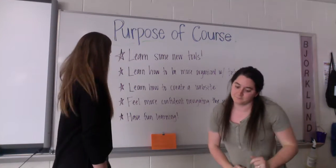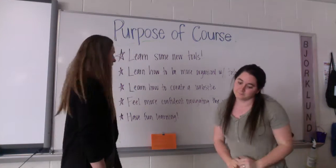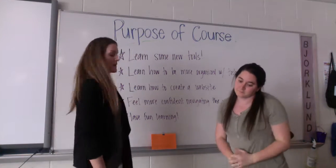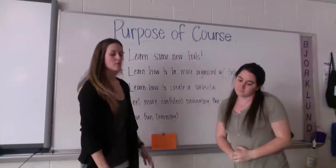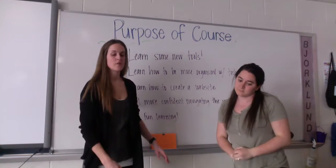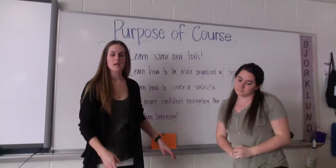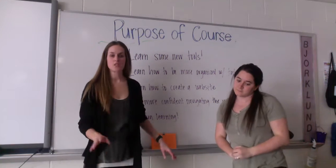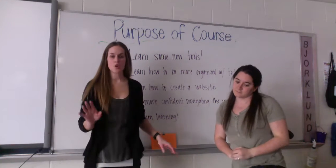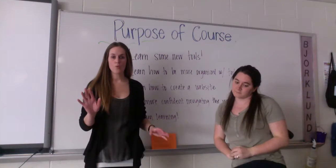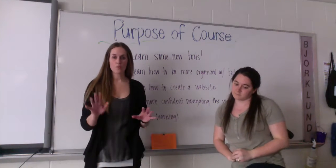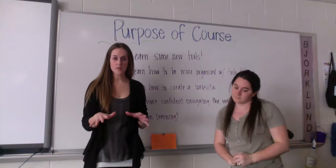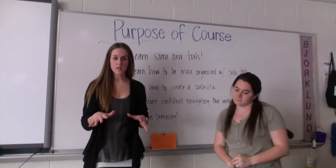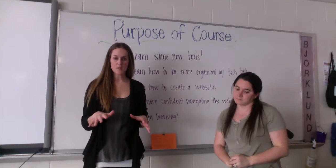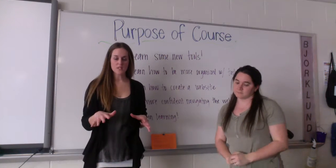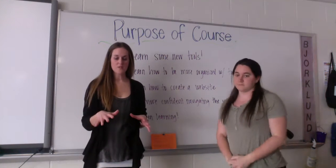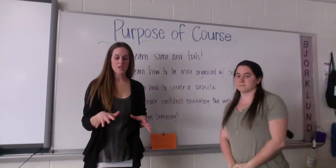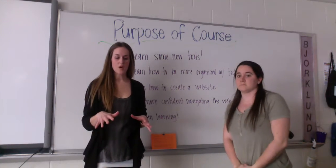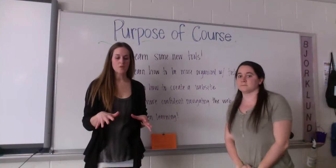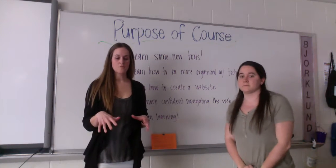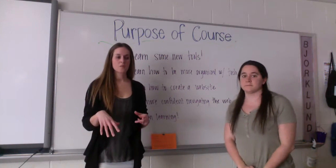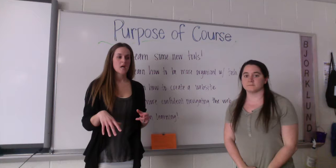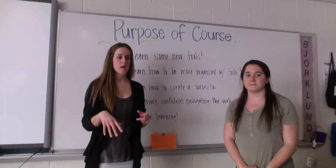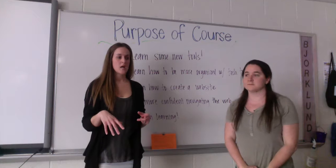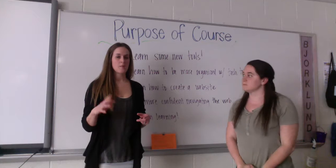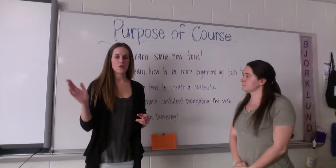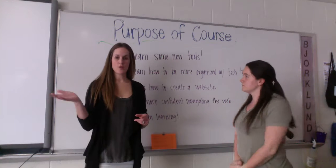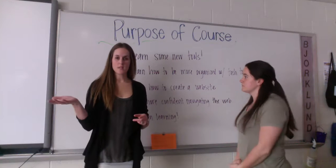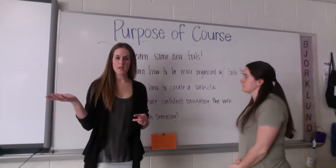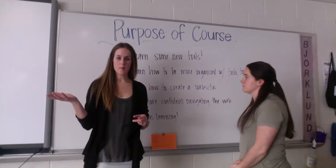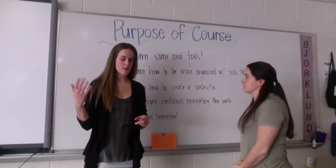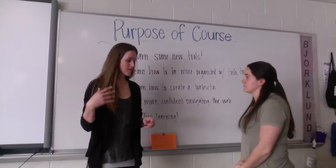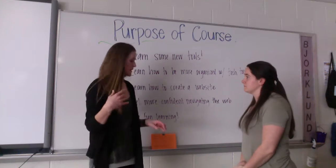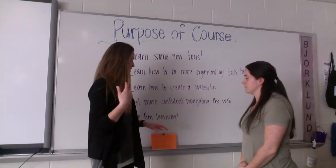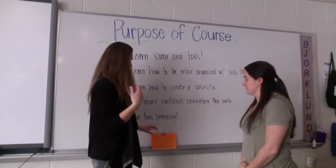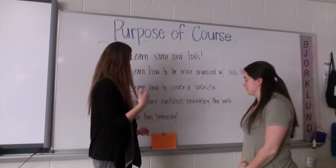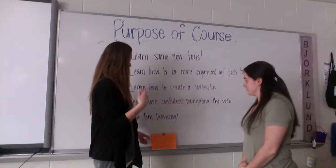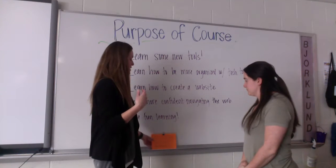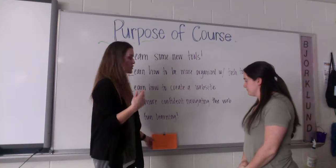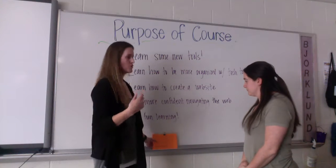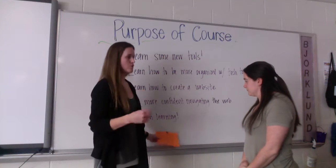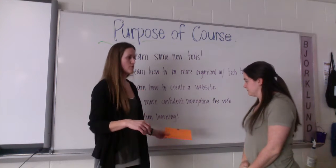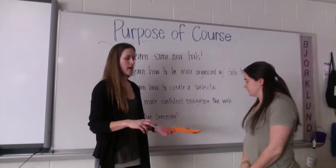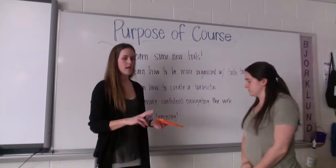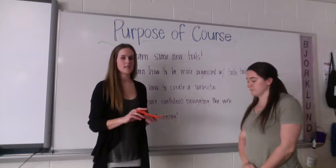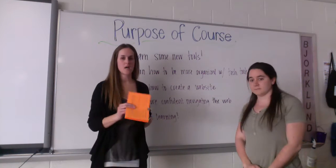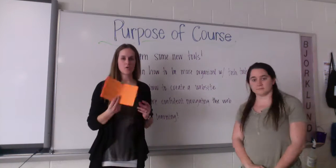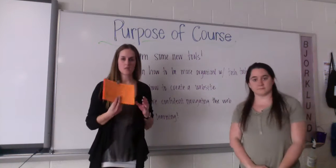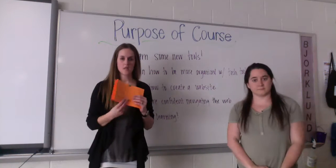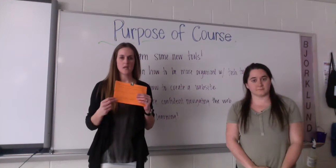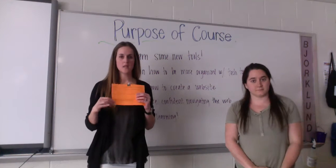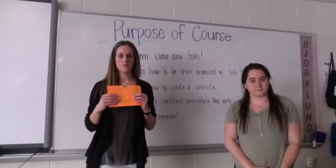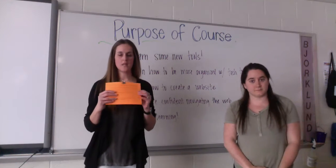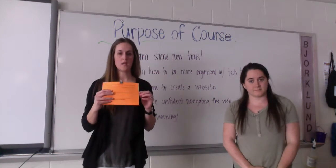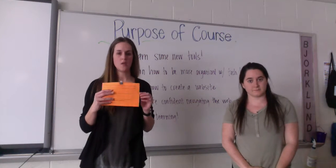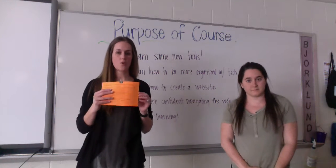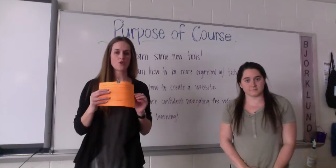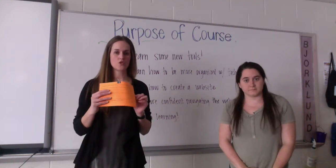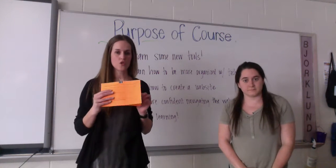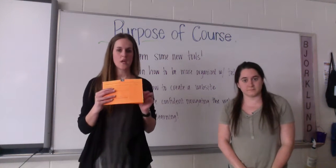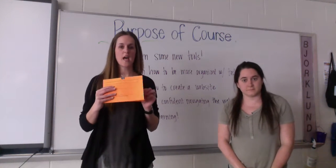Okay, moving on. So when we're done with this video, our sub, is going to hand out a lovely orange half